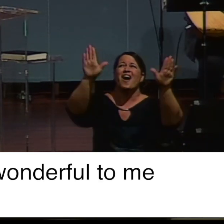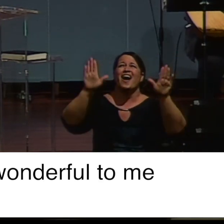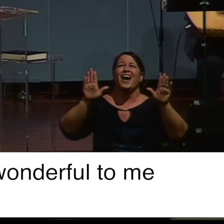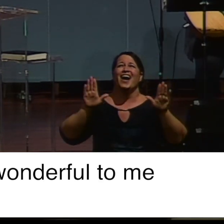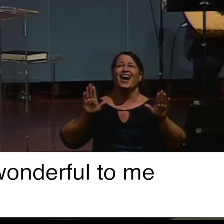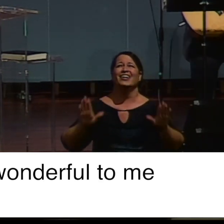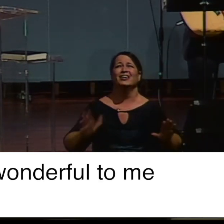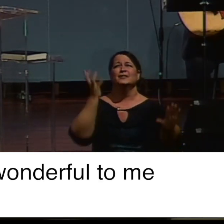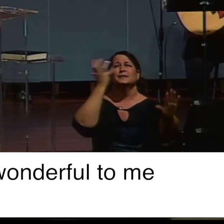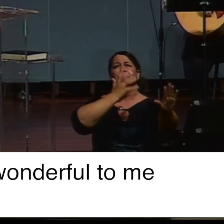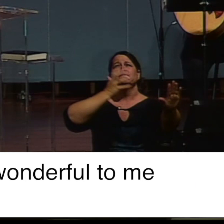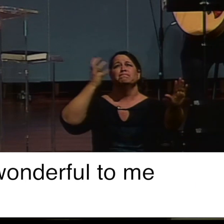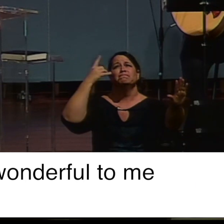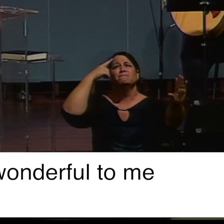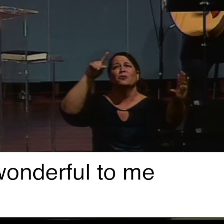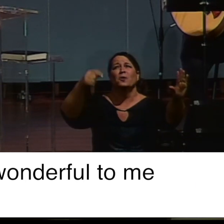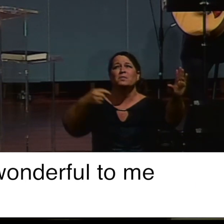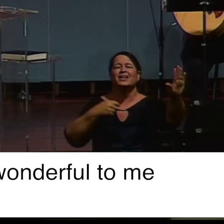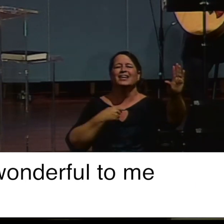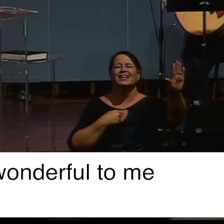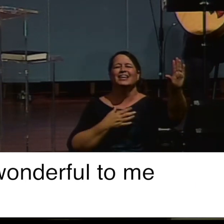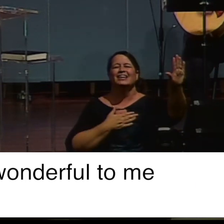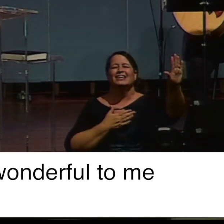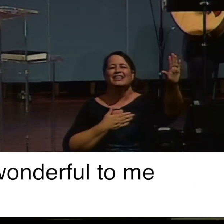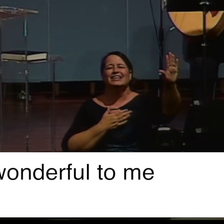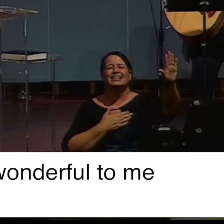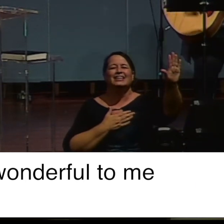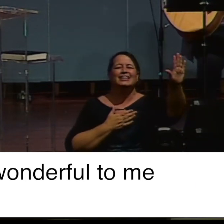wonderful to be.